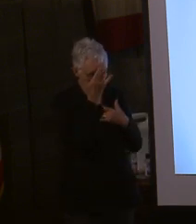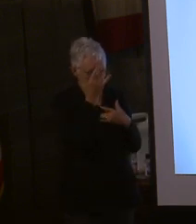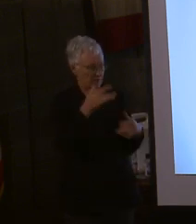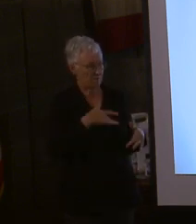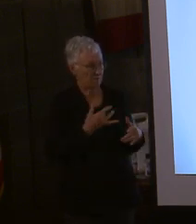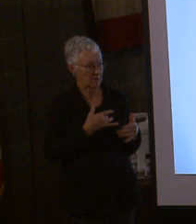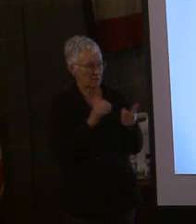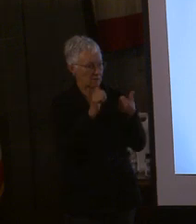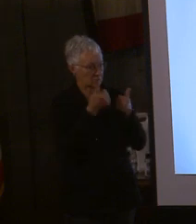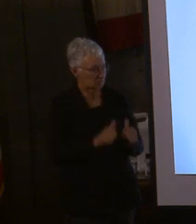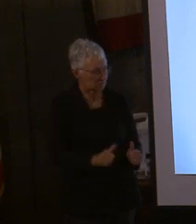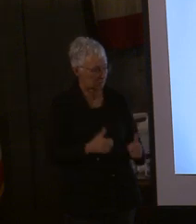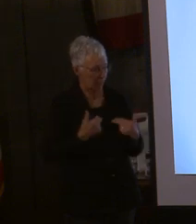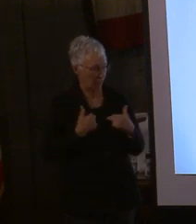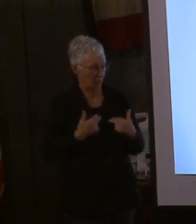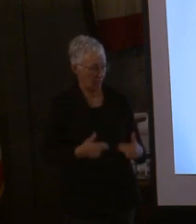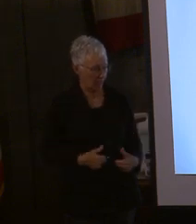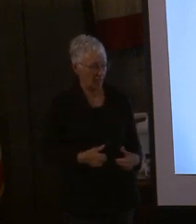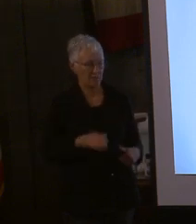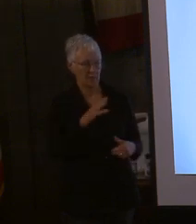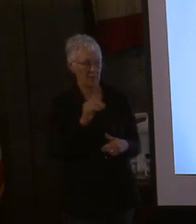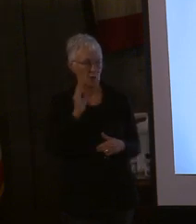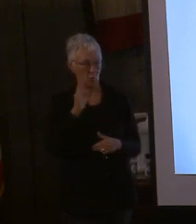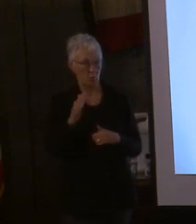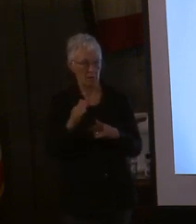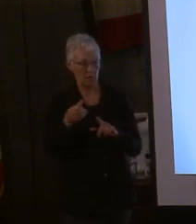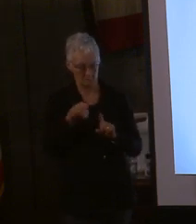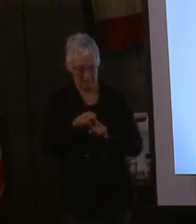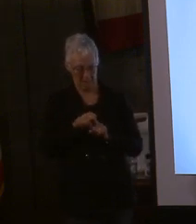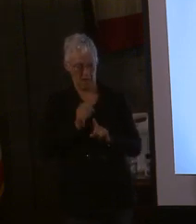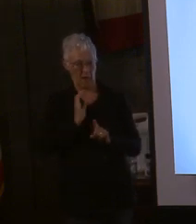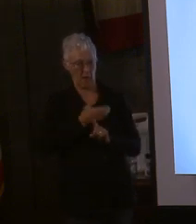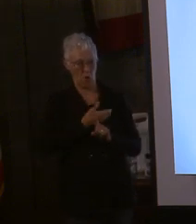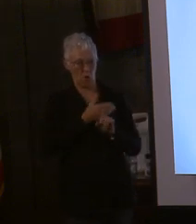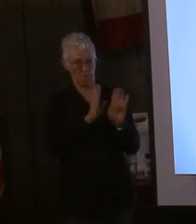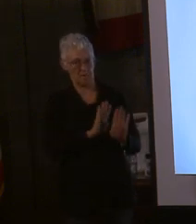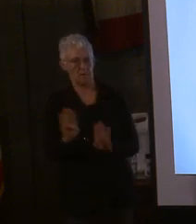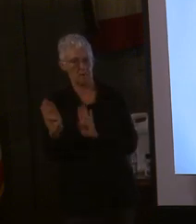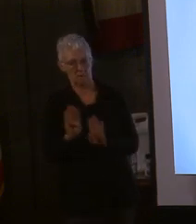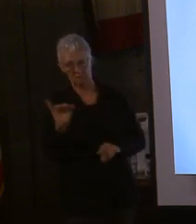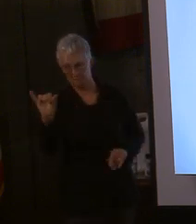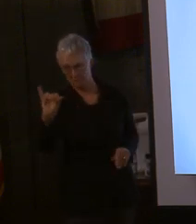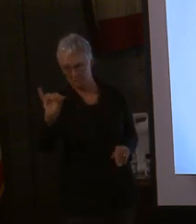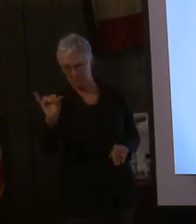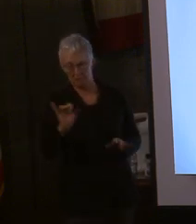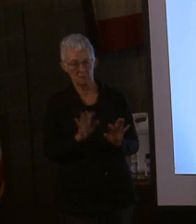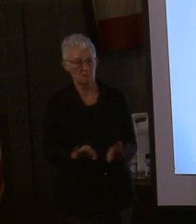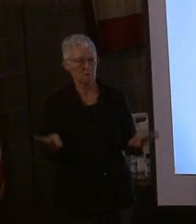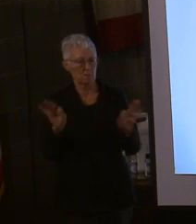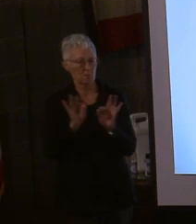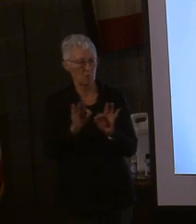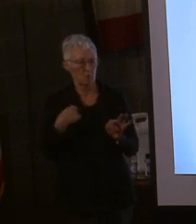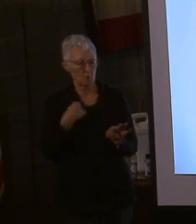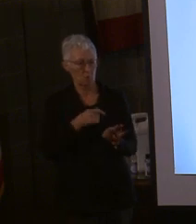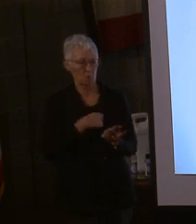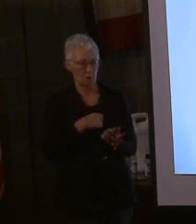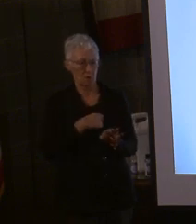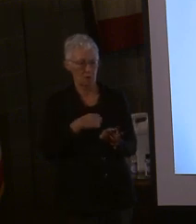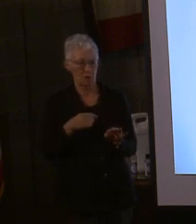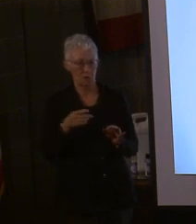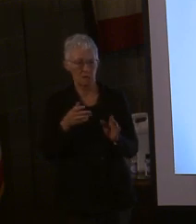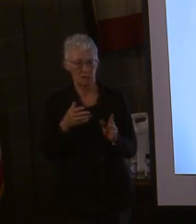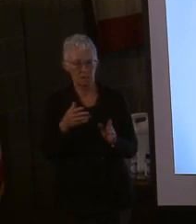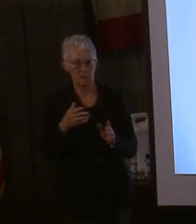we communicate and our behaviors. And so it's really important that we just take a moment and really talk